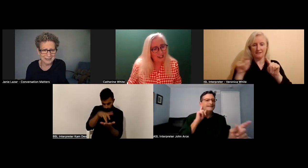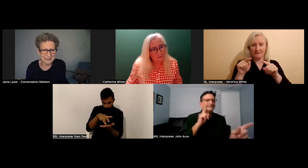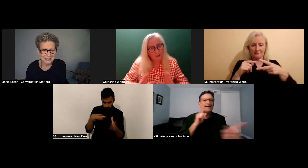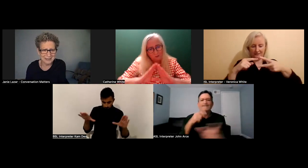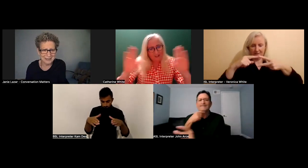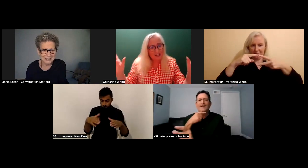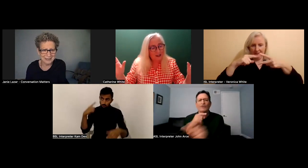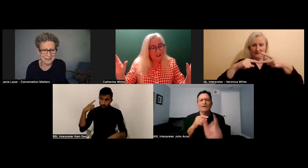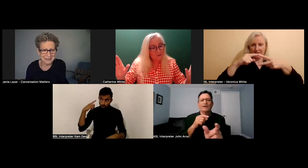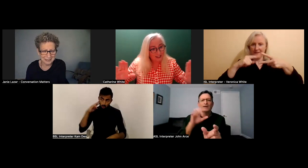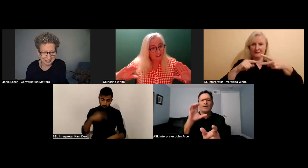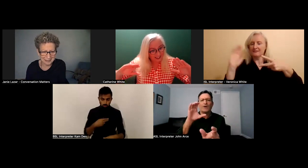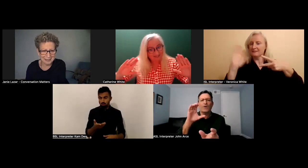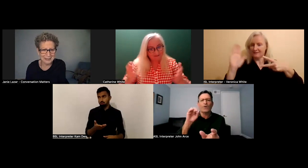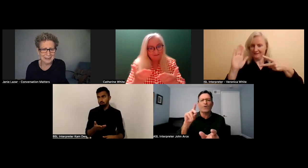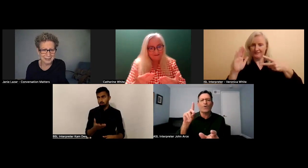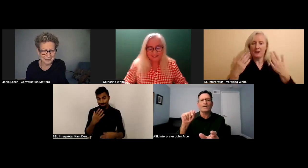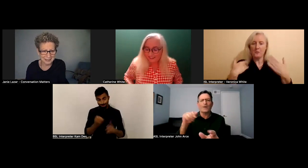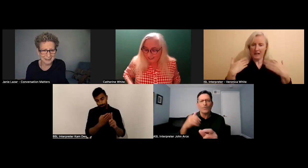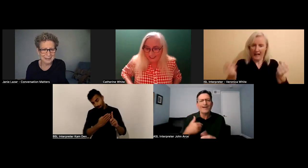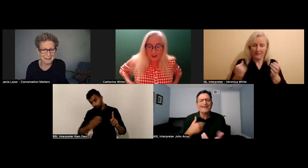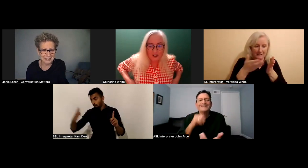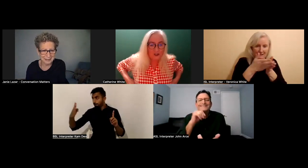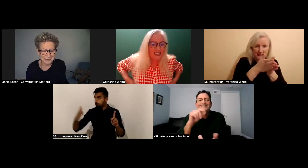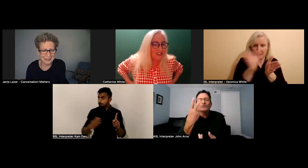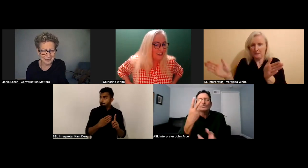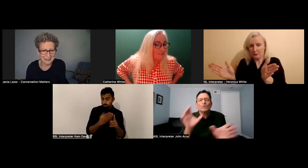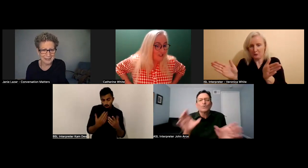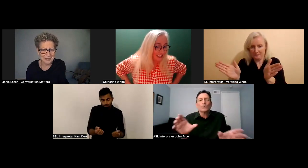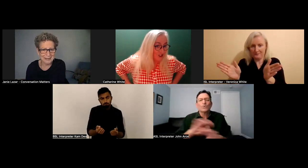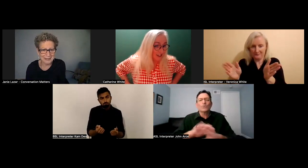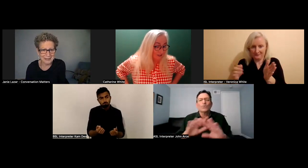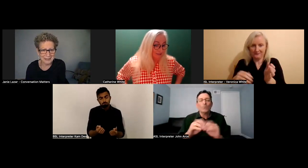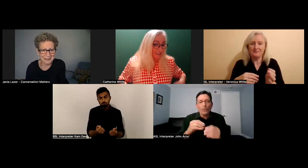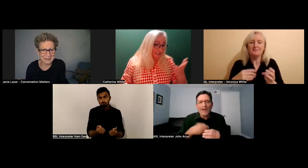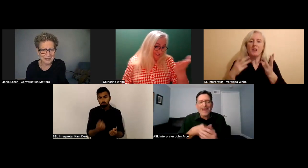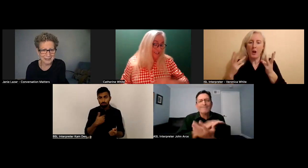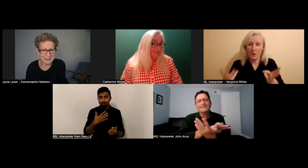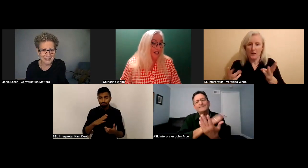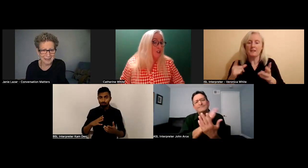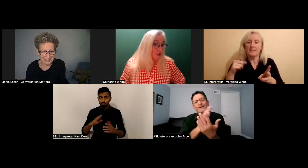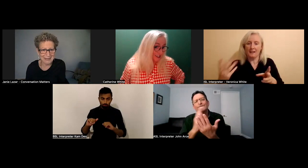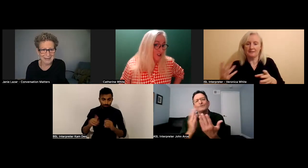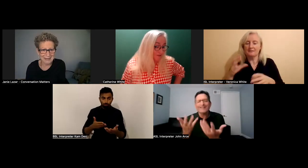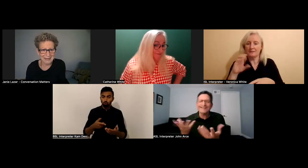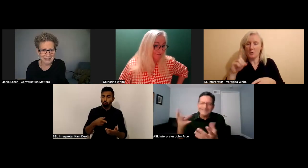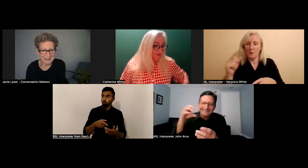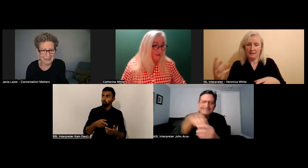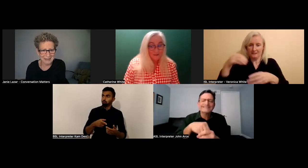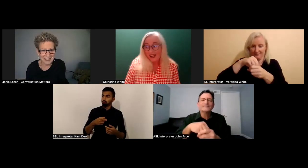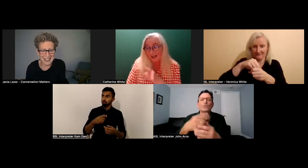and hearing anymore. We've got spectrums out there. Introduce it into the conversation now, like you're trying to